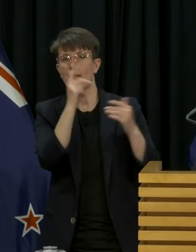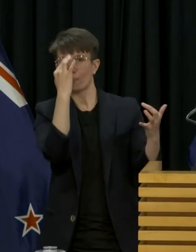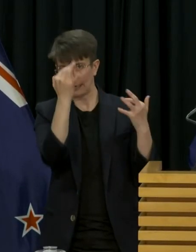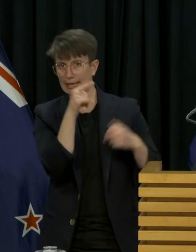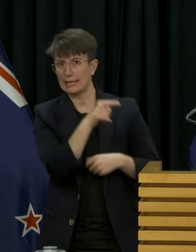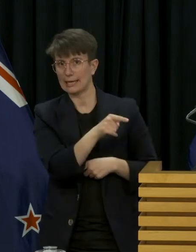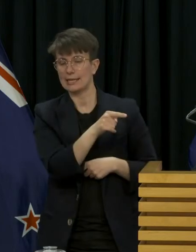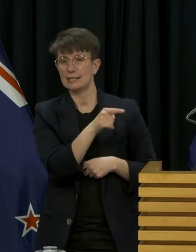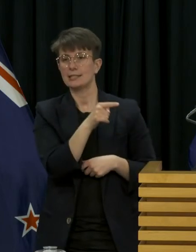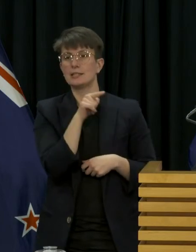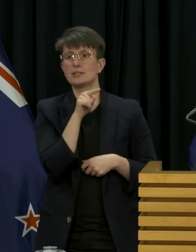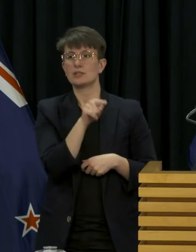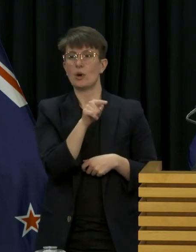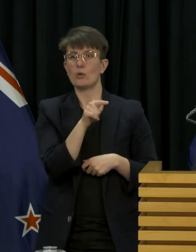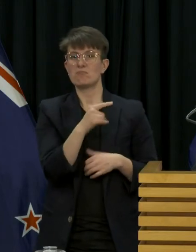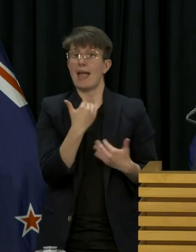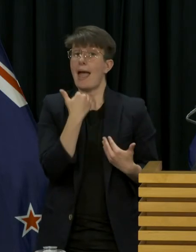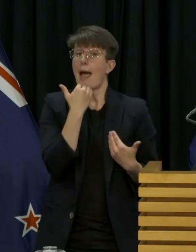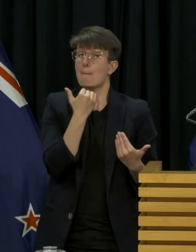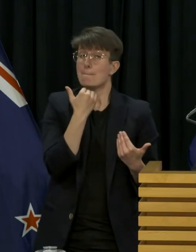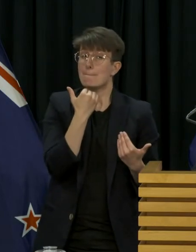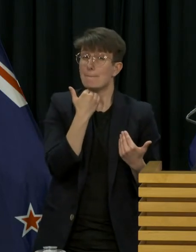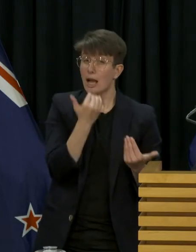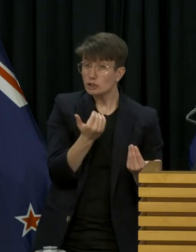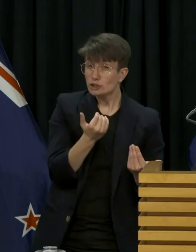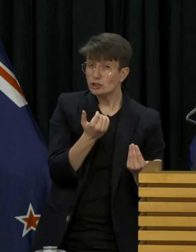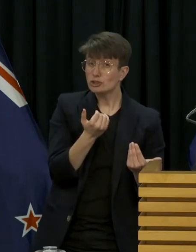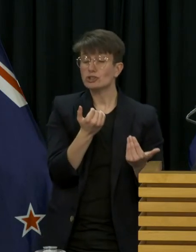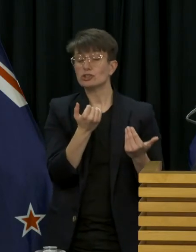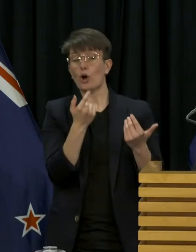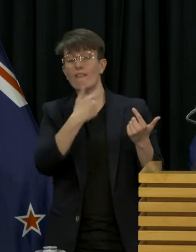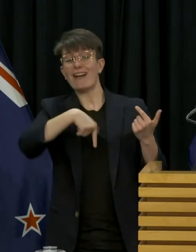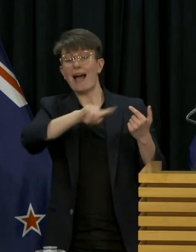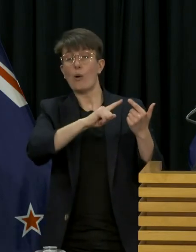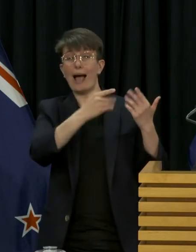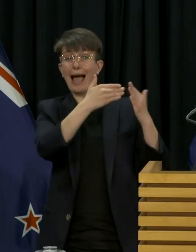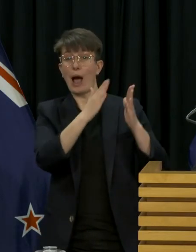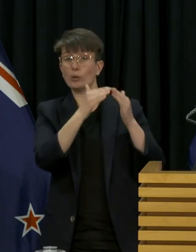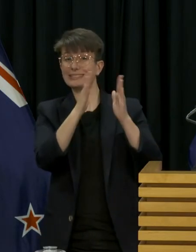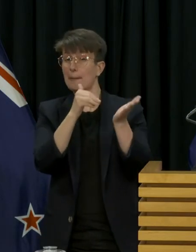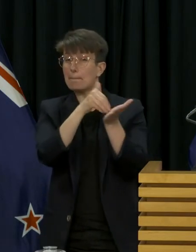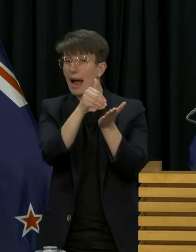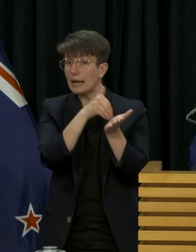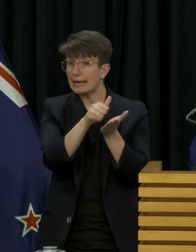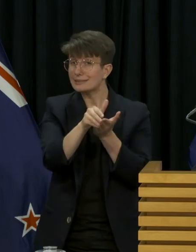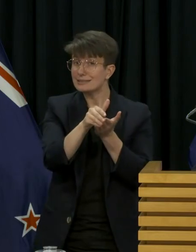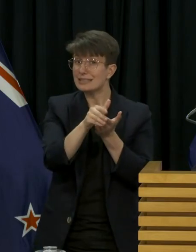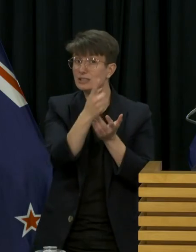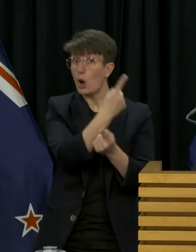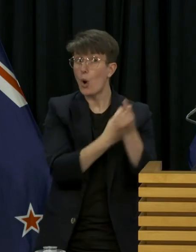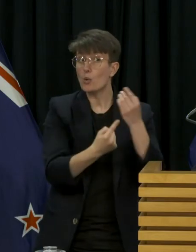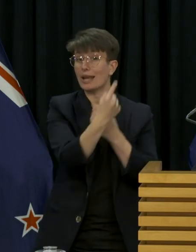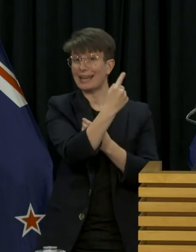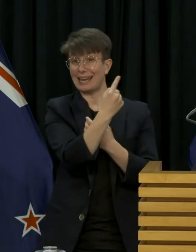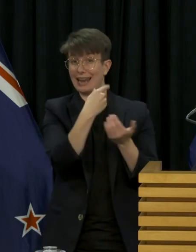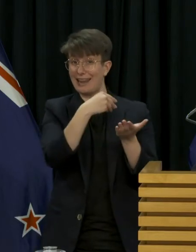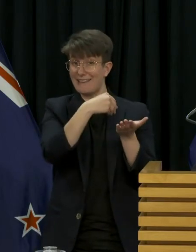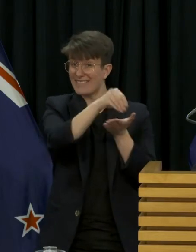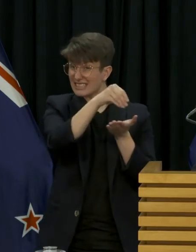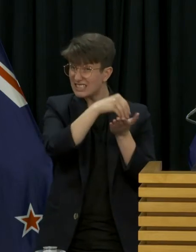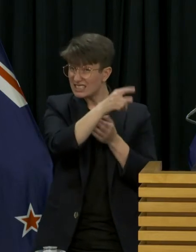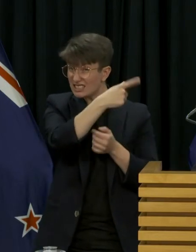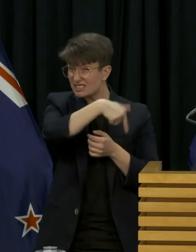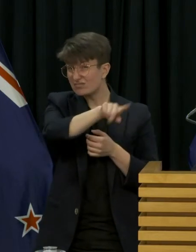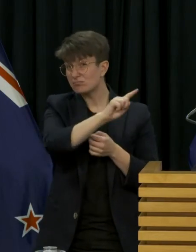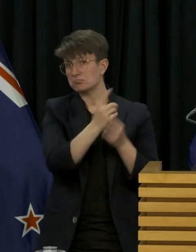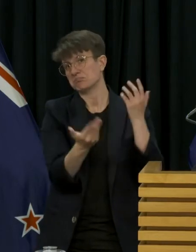investors are making up has remained about the same. But I am pleased to see that there has been a particular focus on investors, and that 3